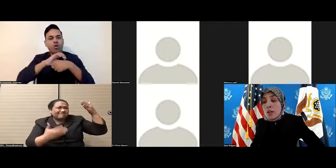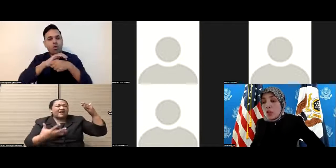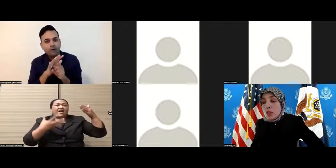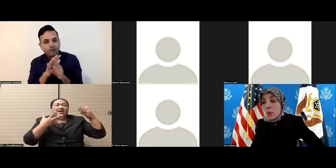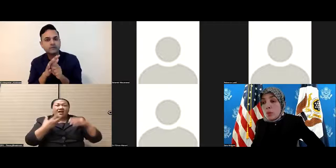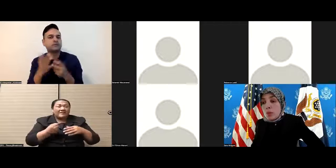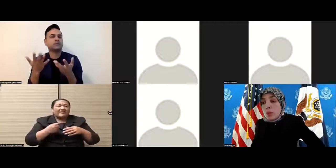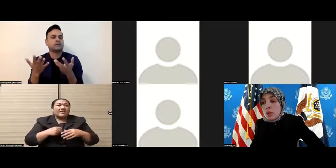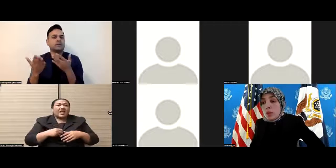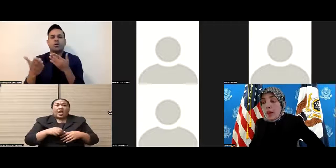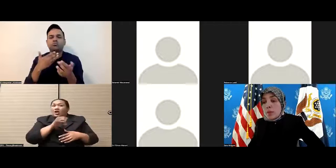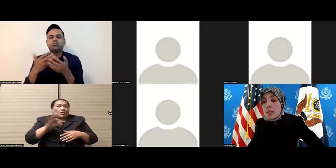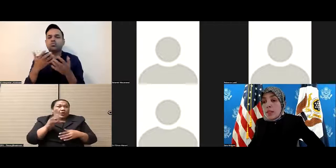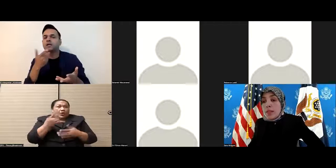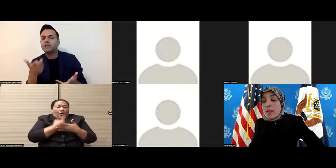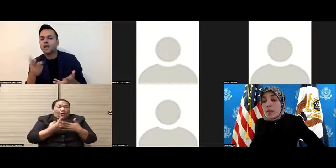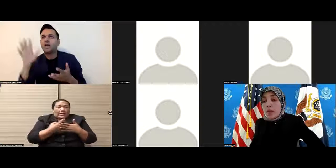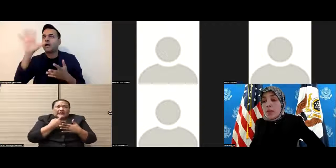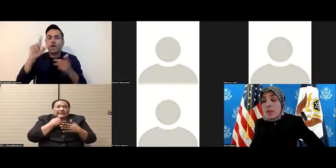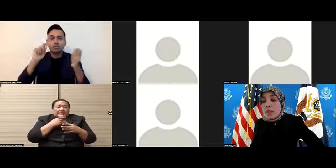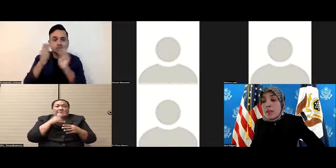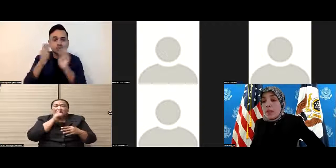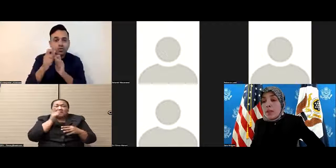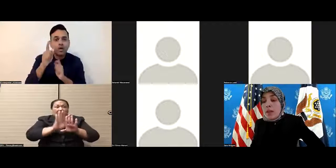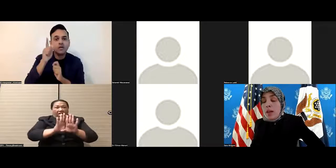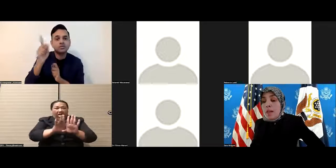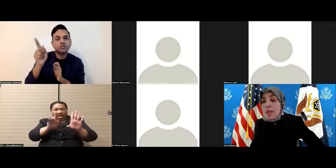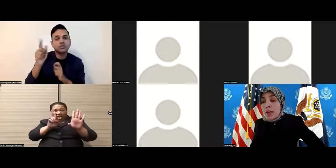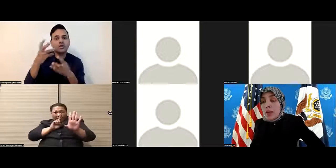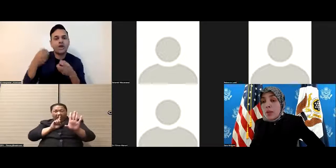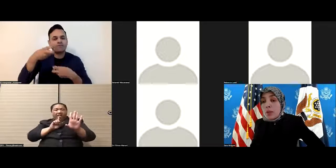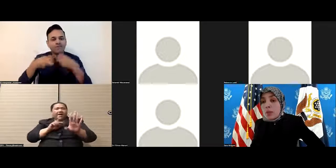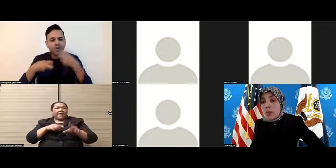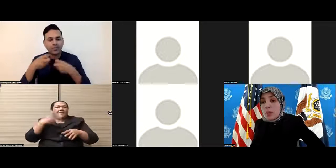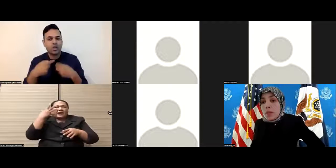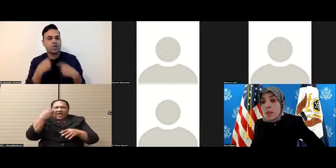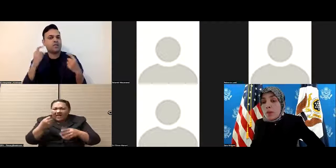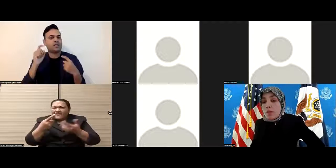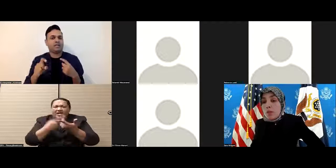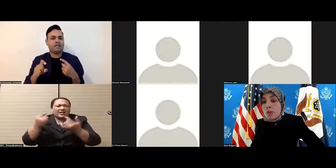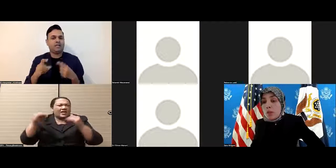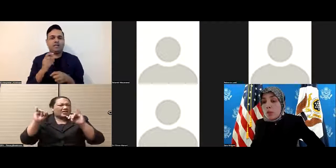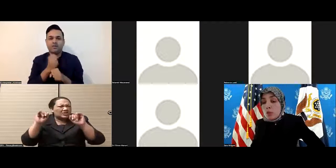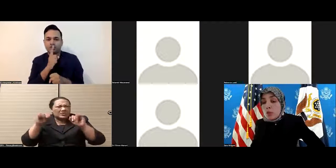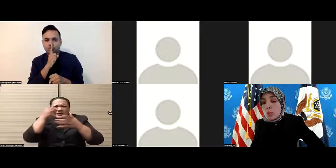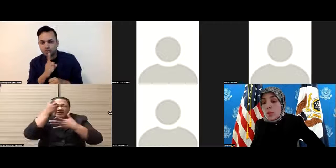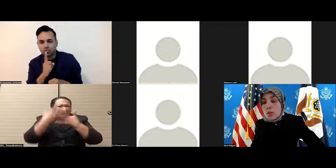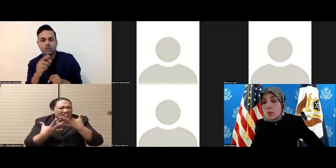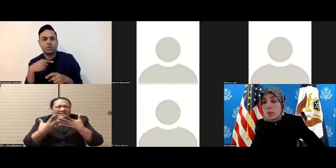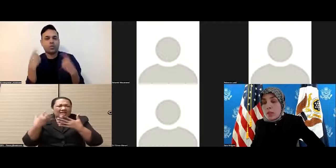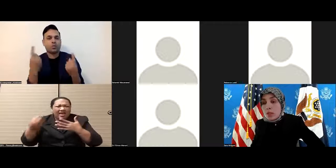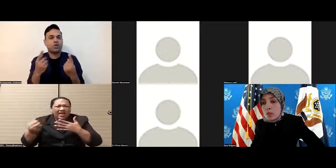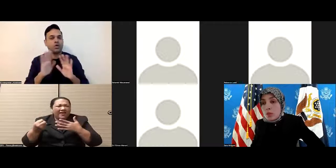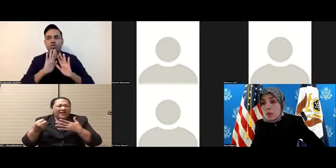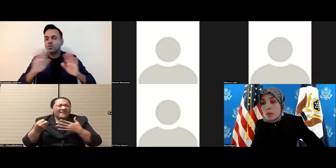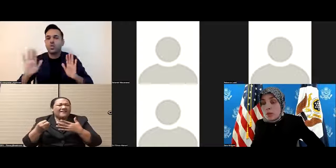tap into the expertise and experiences and the value that persons with disabilities bring forward to solutions when it comes